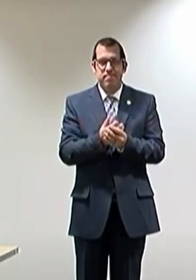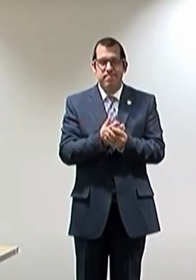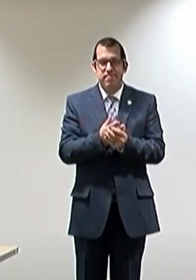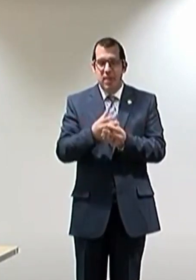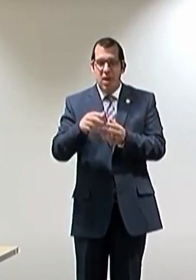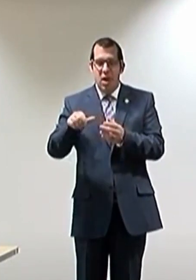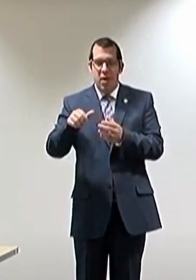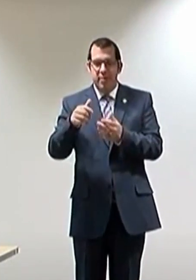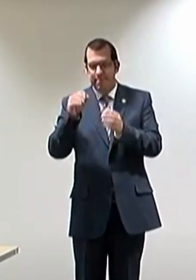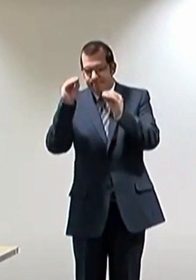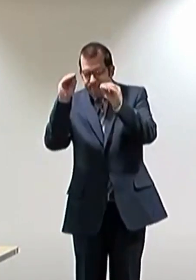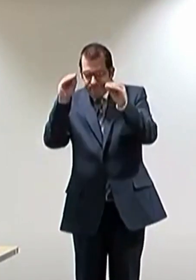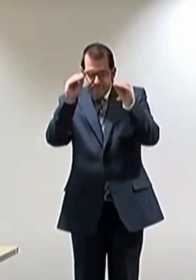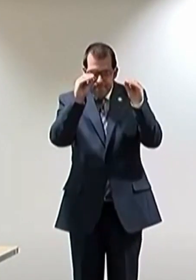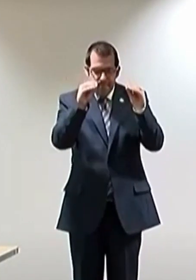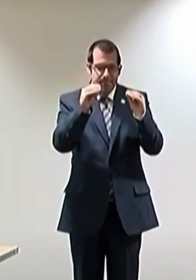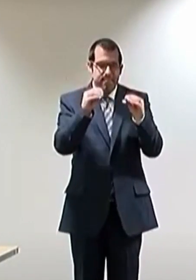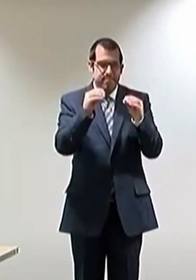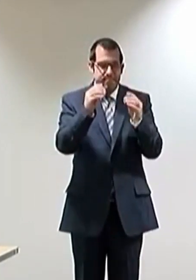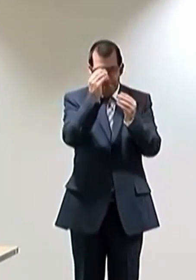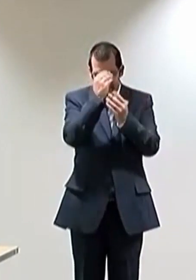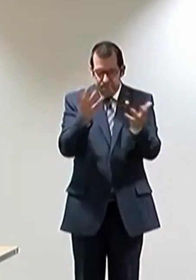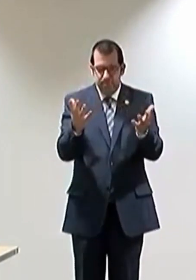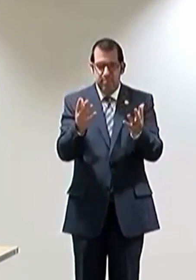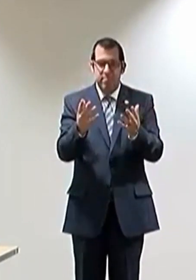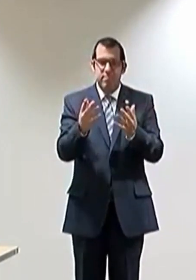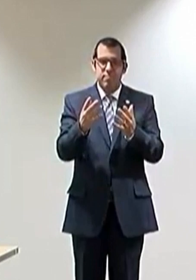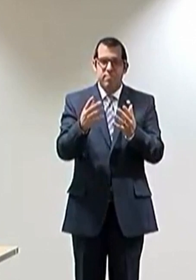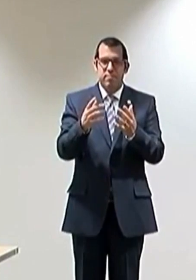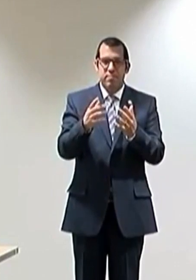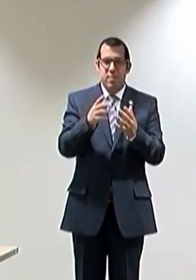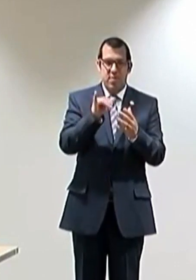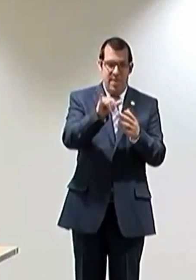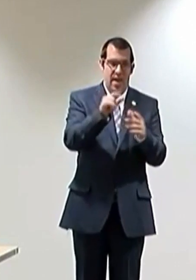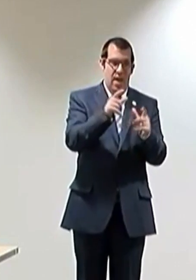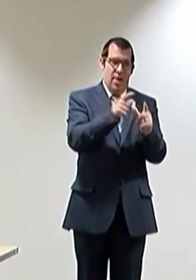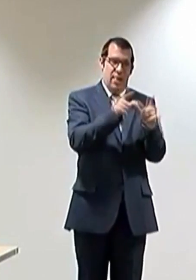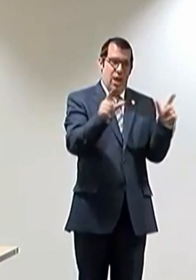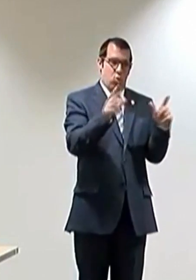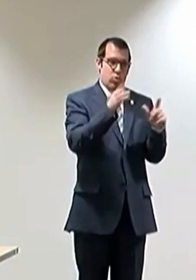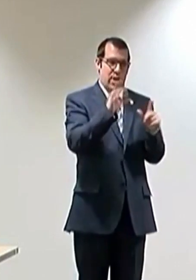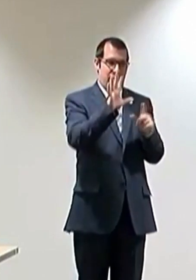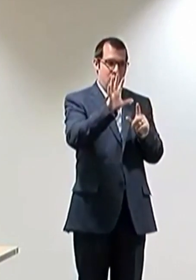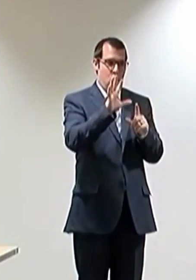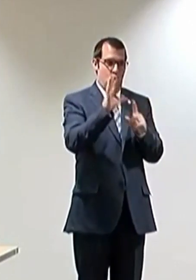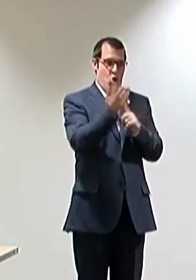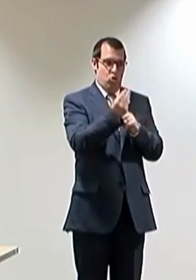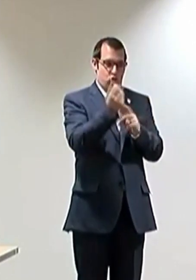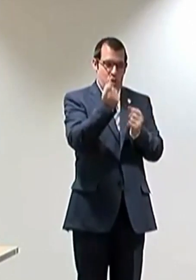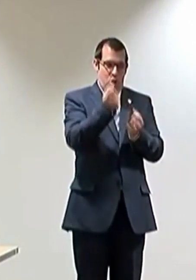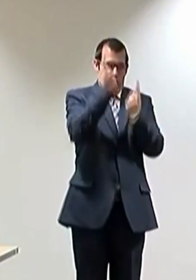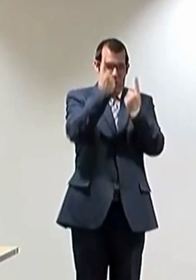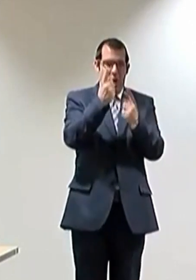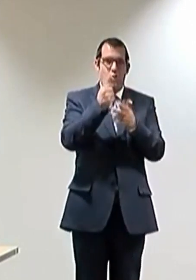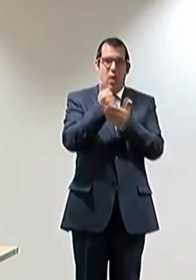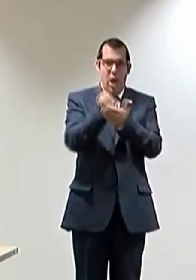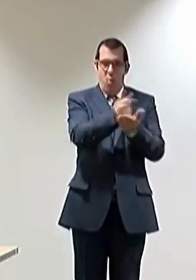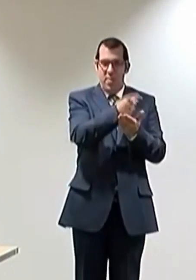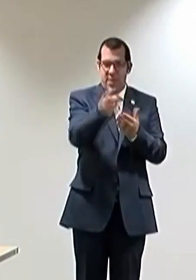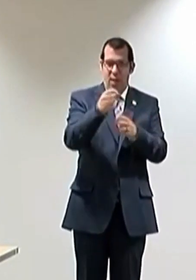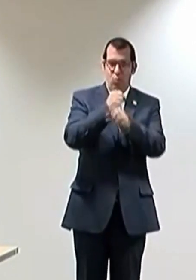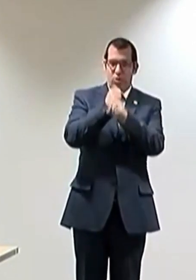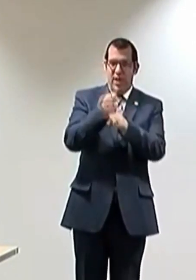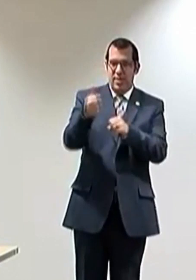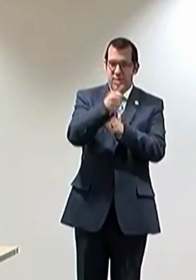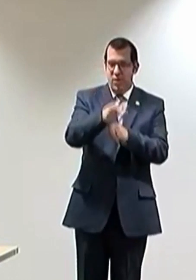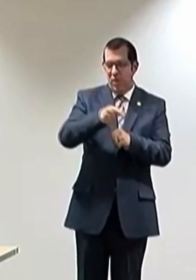additional education that's both language and culture appropriate to help them protect themselves when they go back